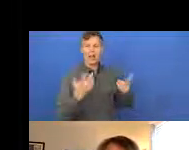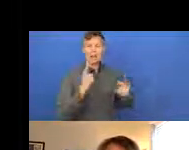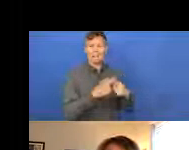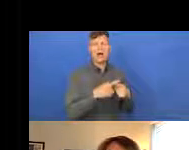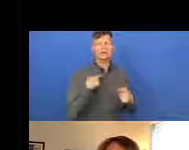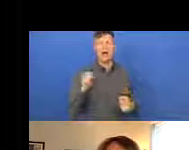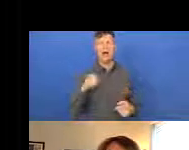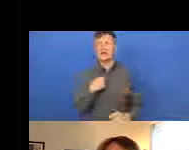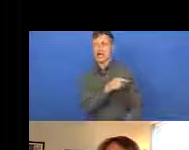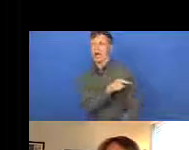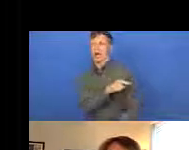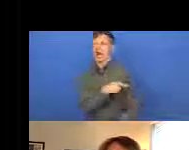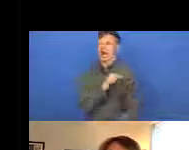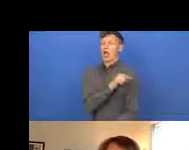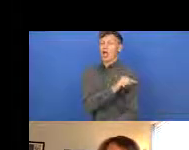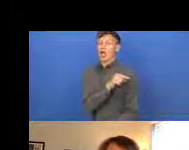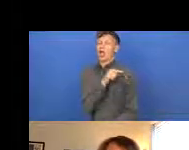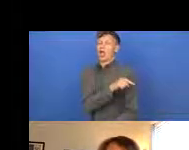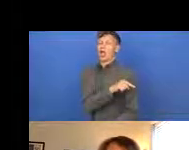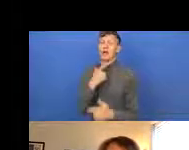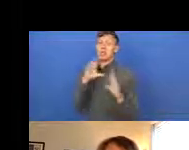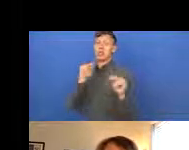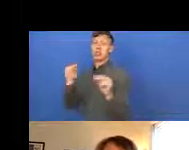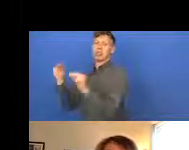from a group. Next slide, please.